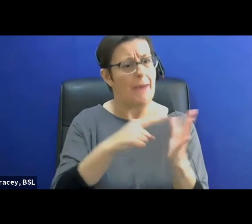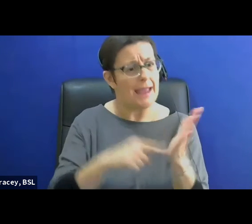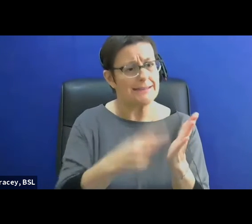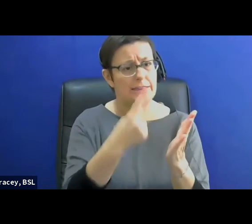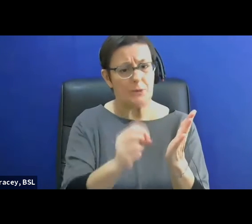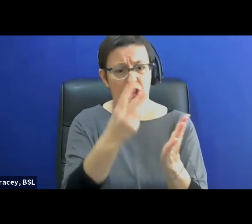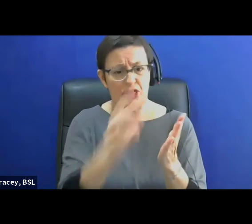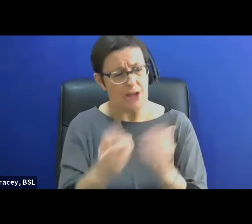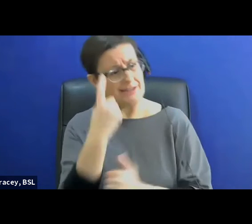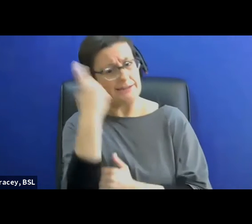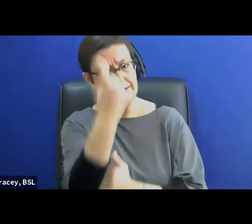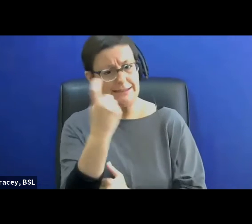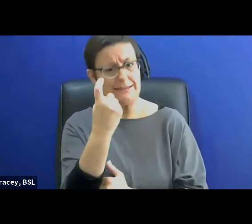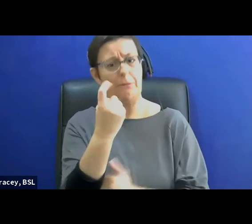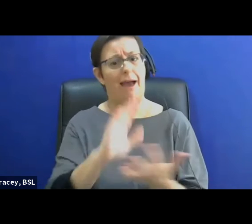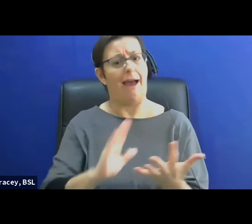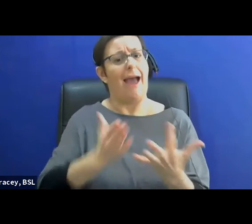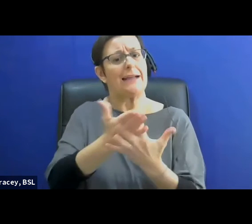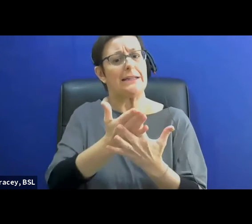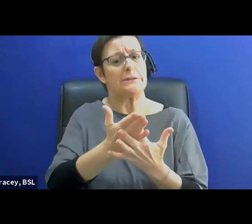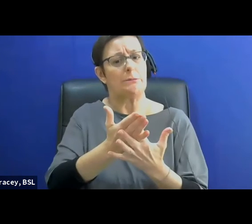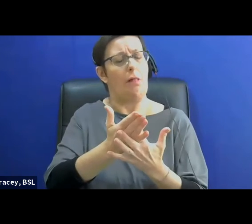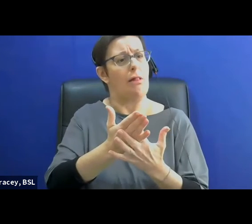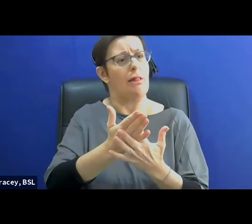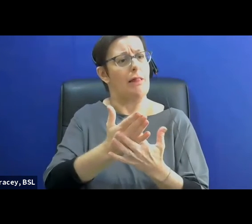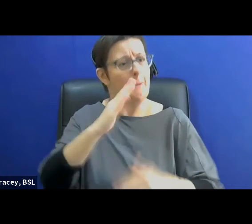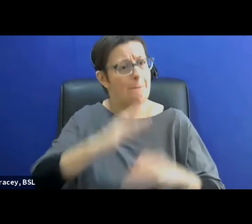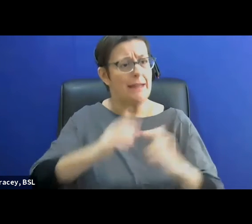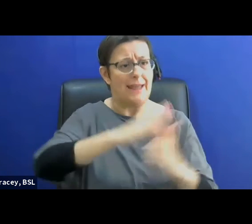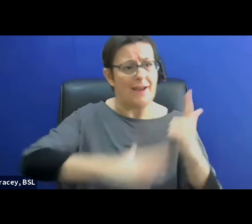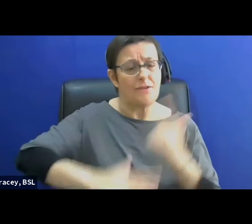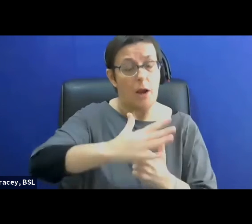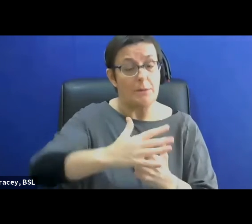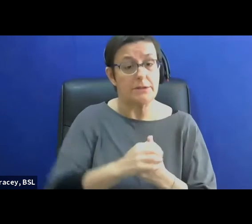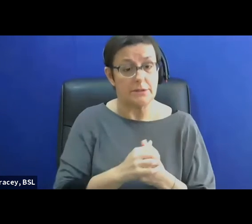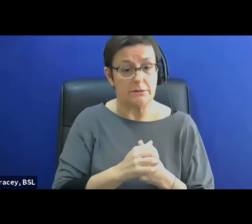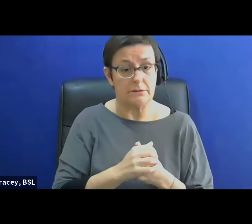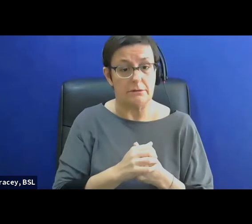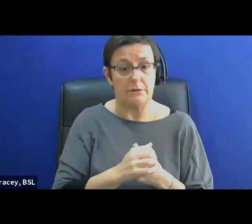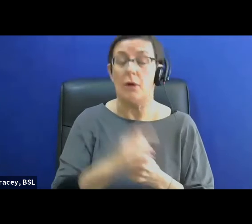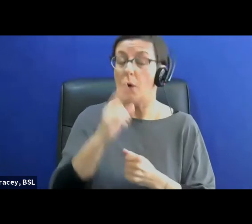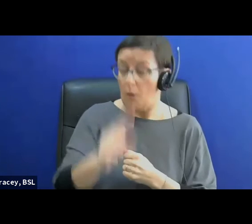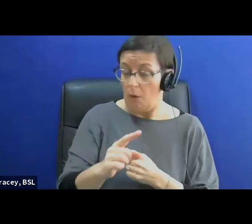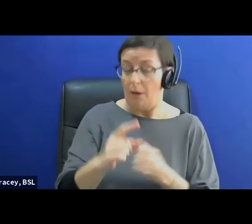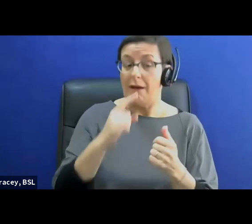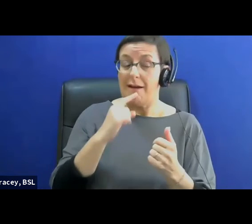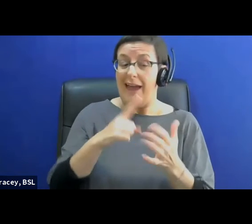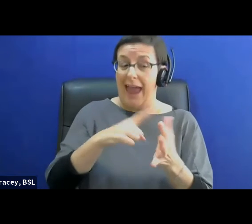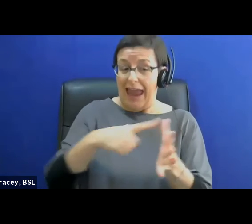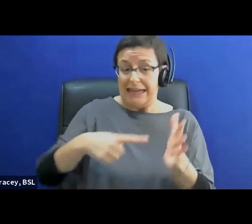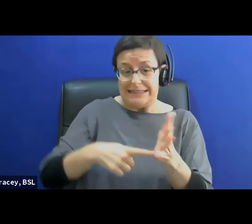technology? I think as this image shows, assistive technology users also need inclusive and